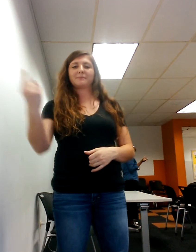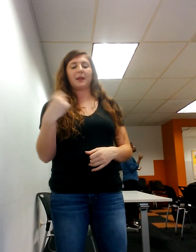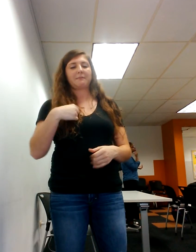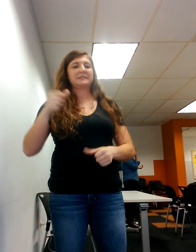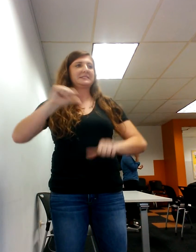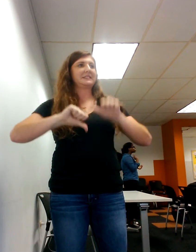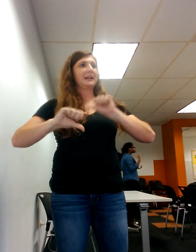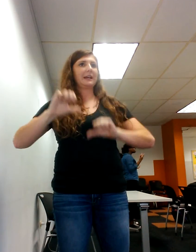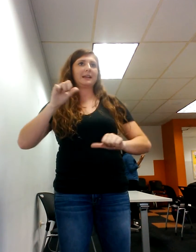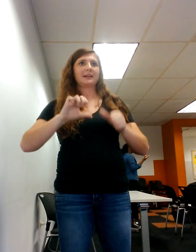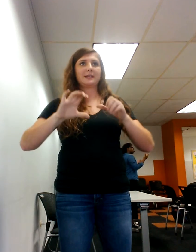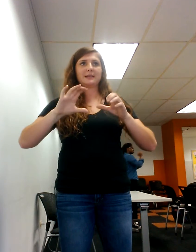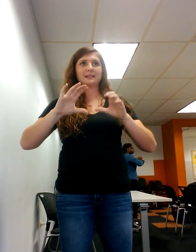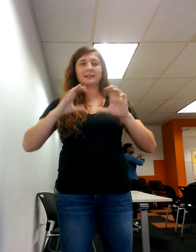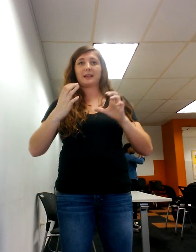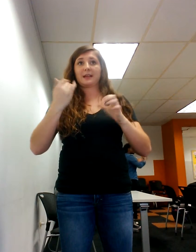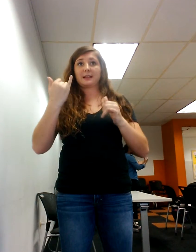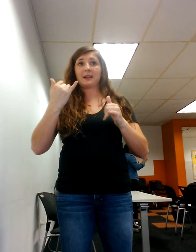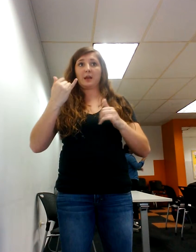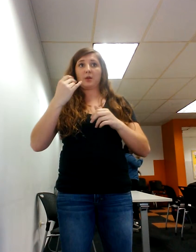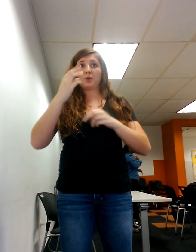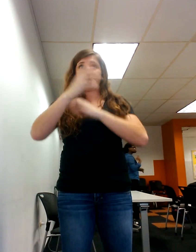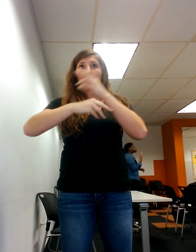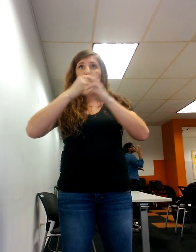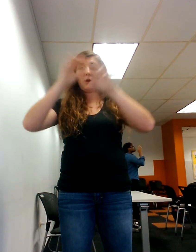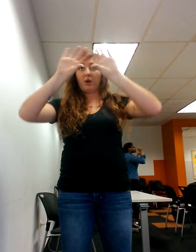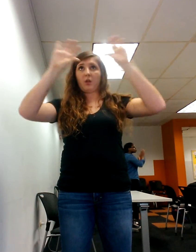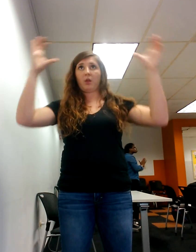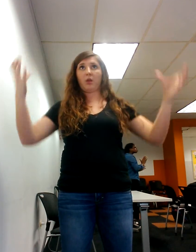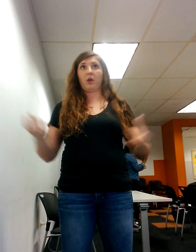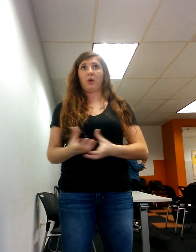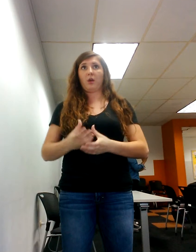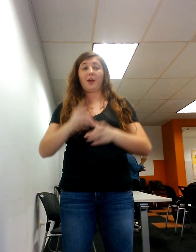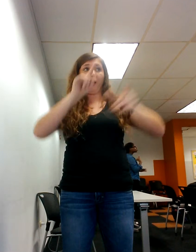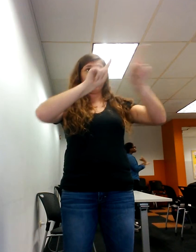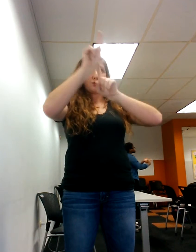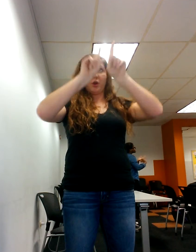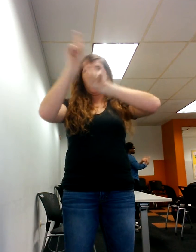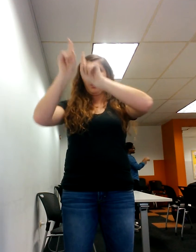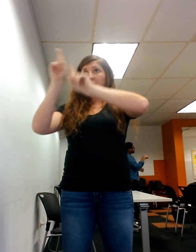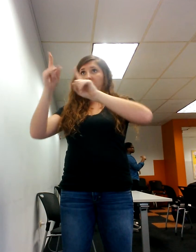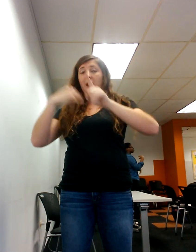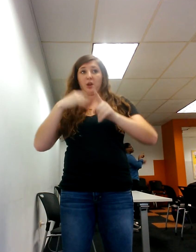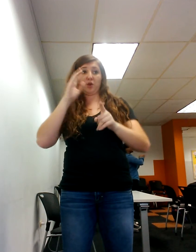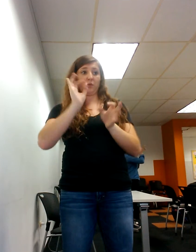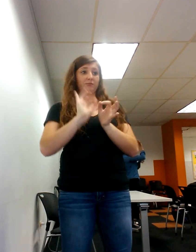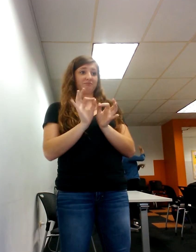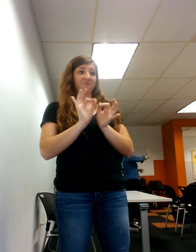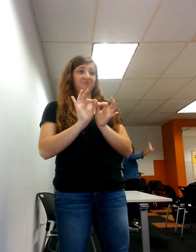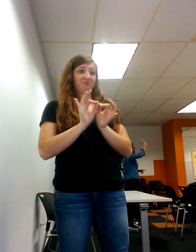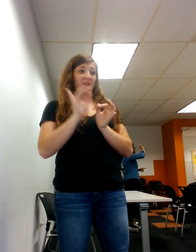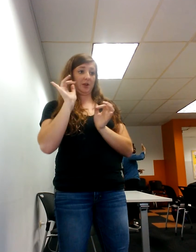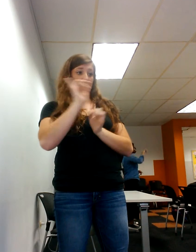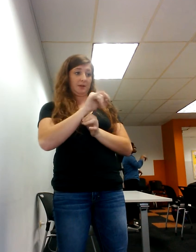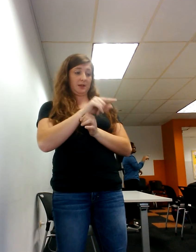we're talking about the universe and our galaxy, and you're going to be the interpreter interpreting today, you